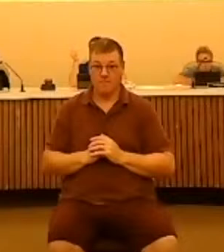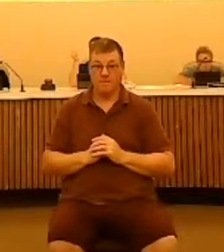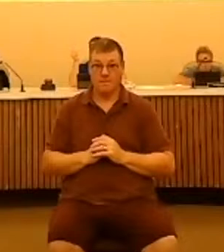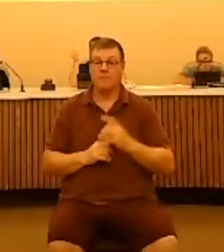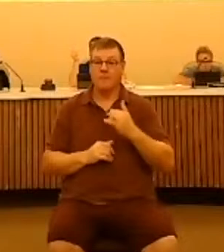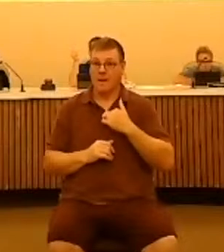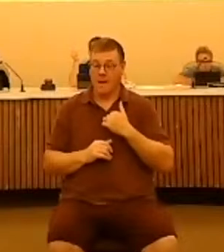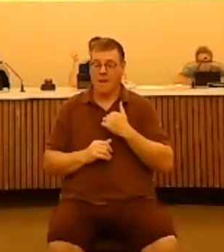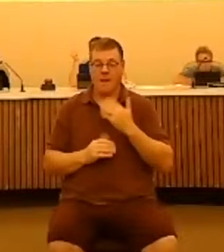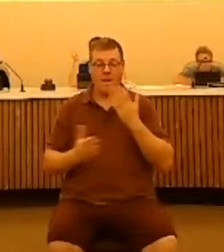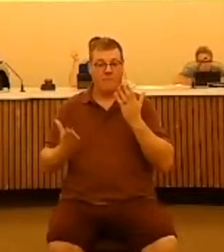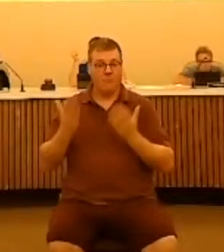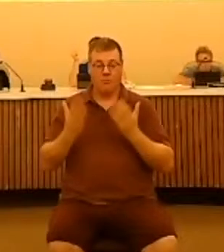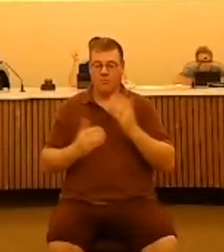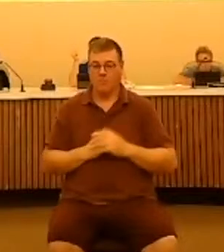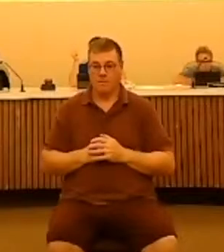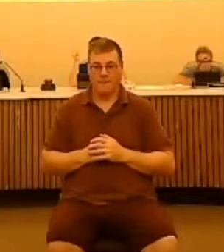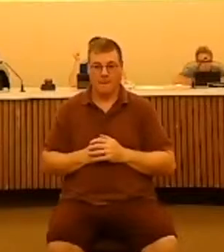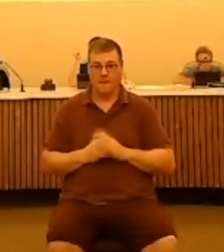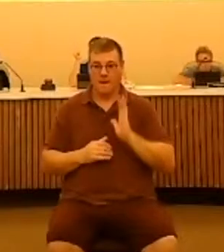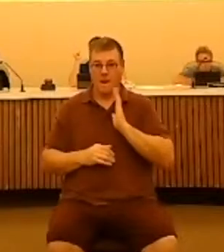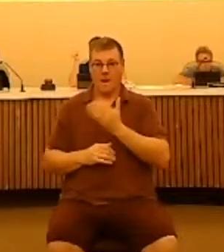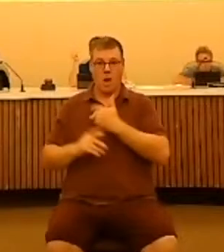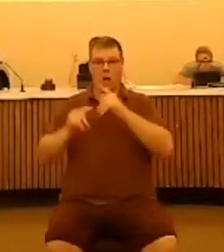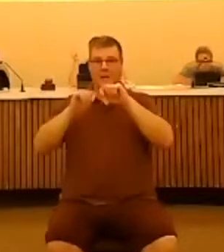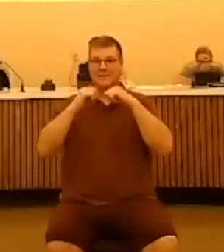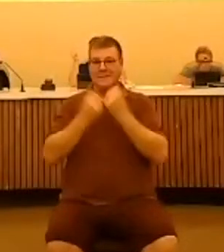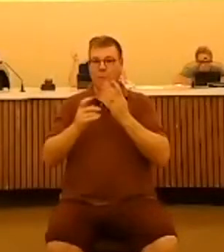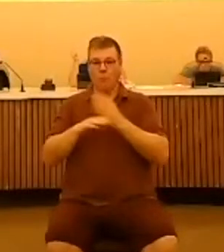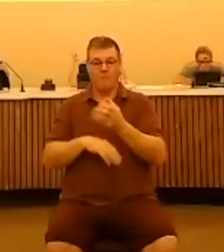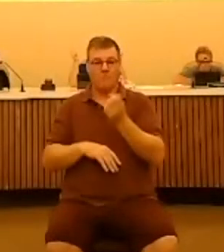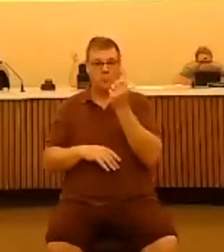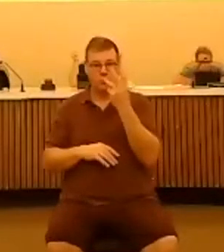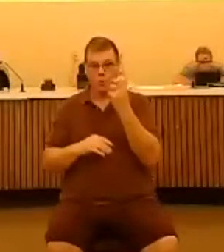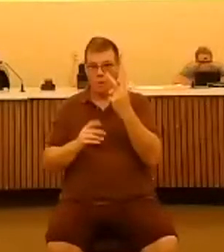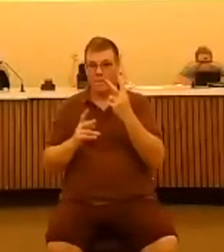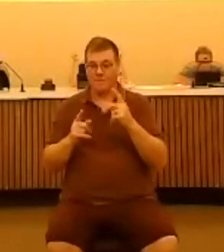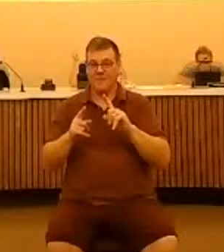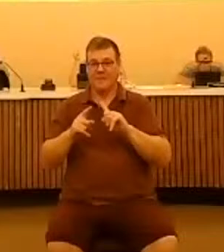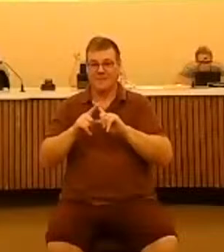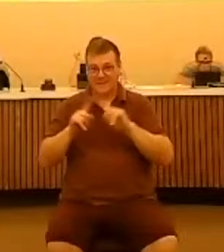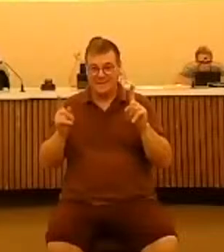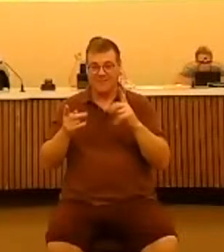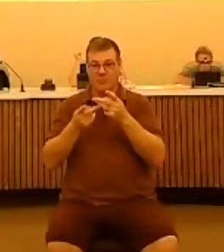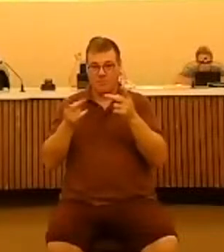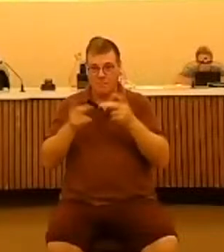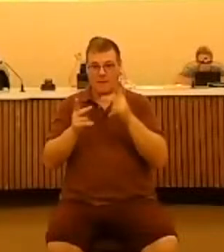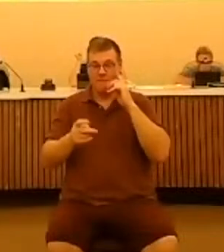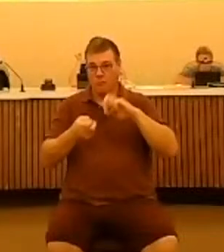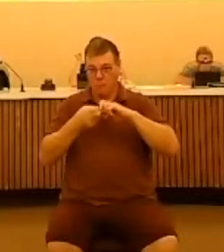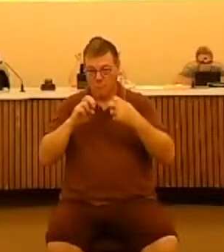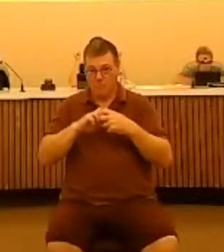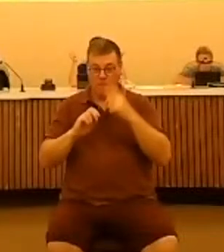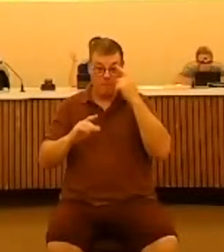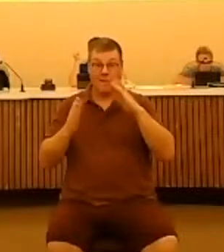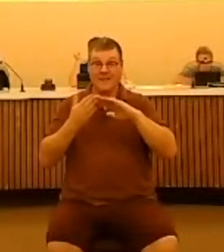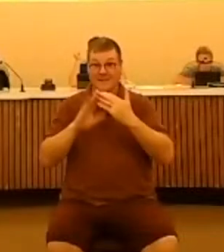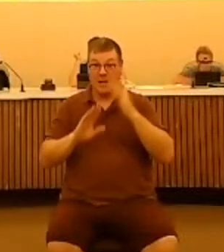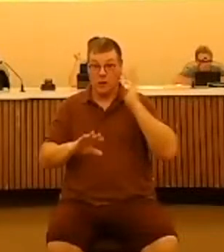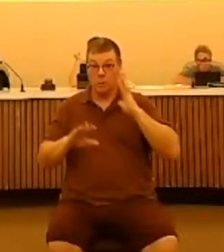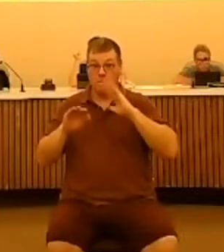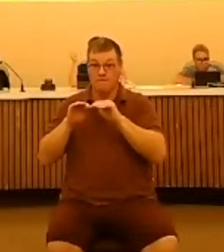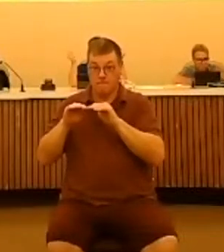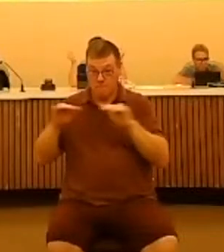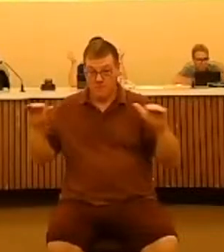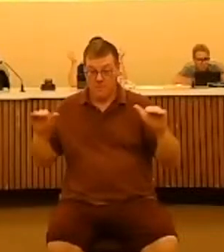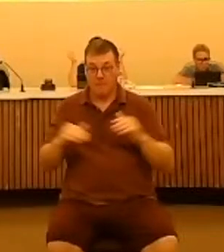have our team has over a dozen open drainage issues because this town was flat, has